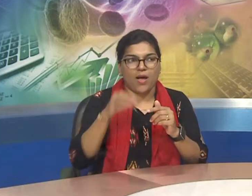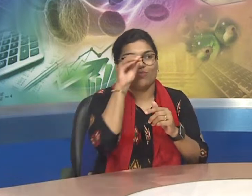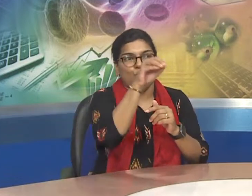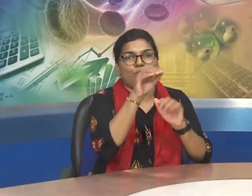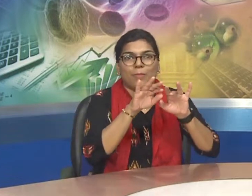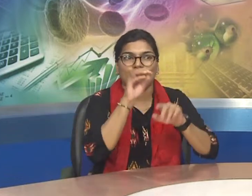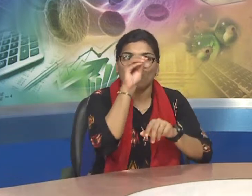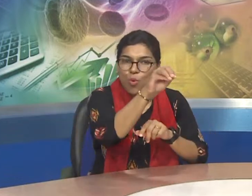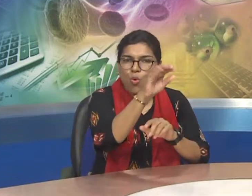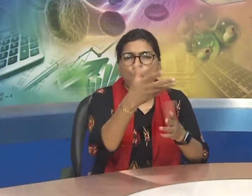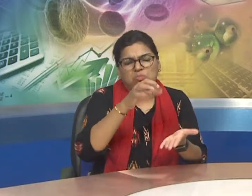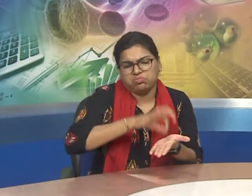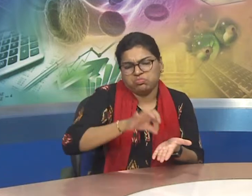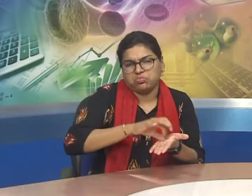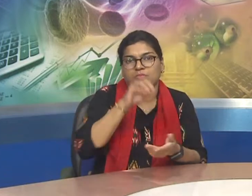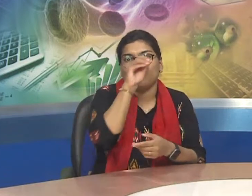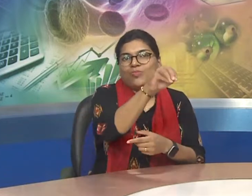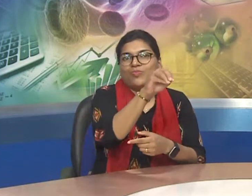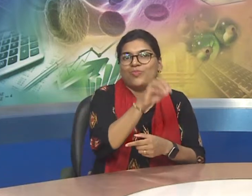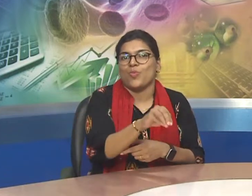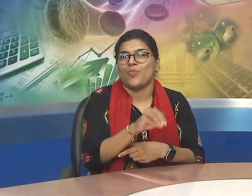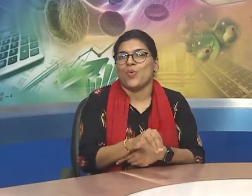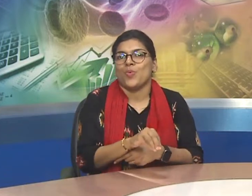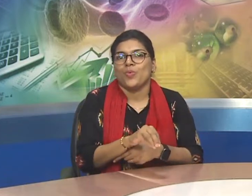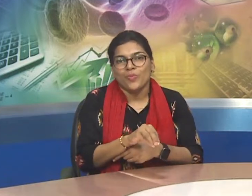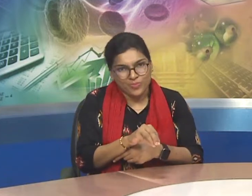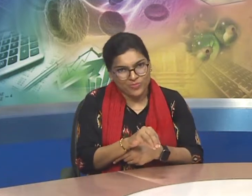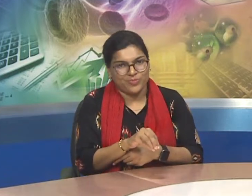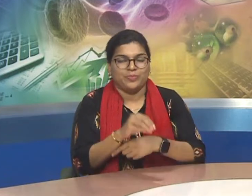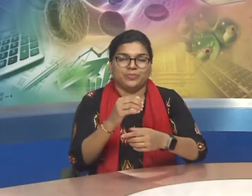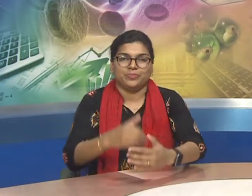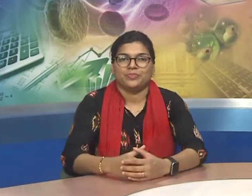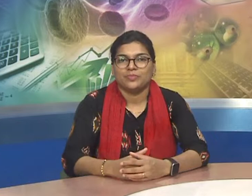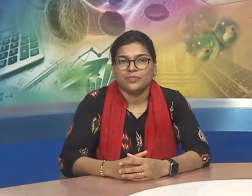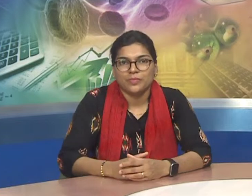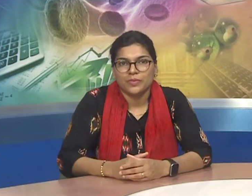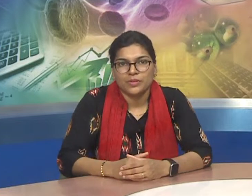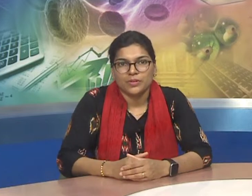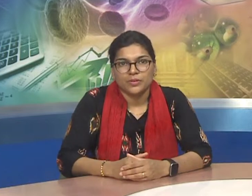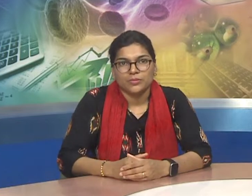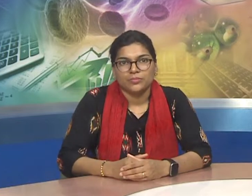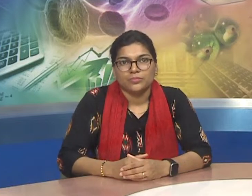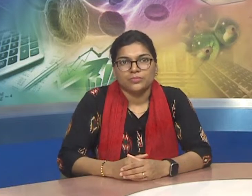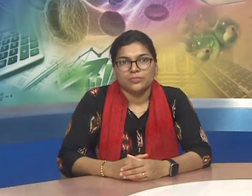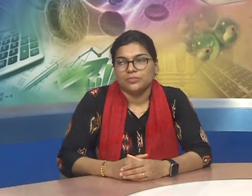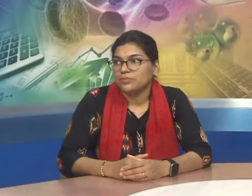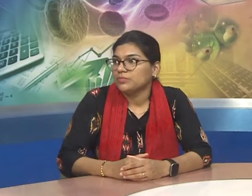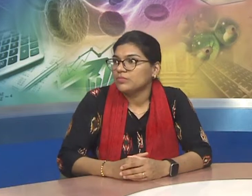And second point is return of document. Whenever any user returns the books, that also needs to be inputted in